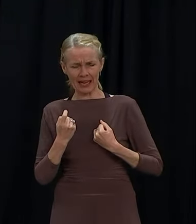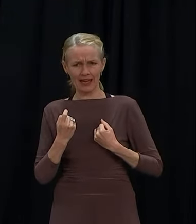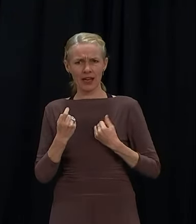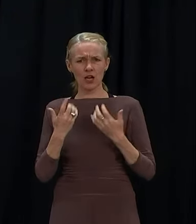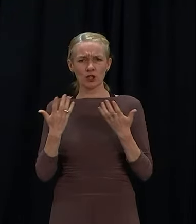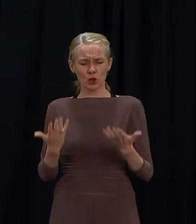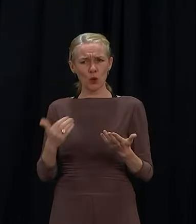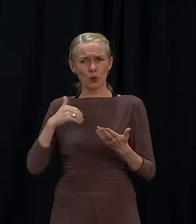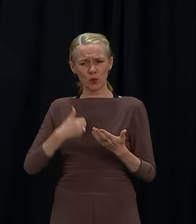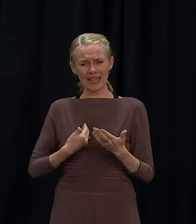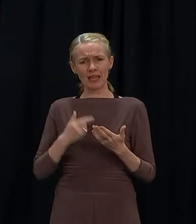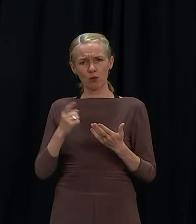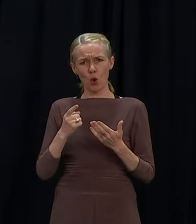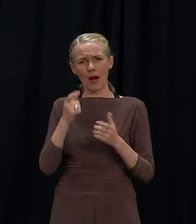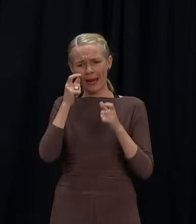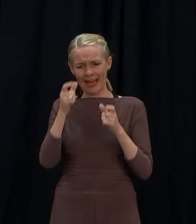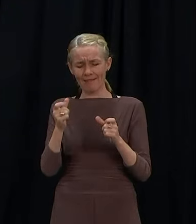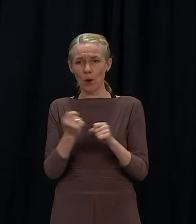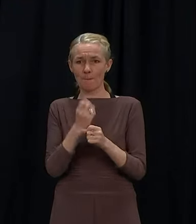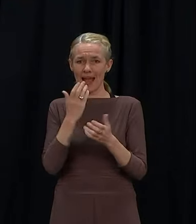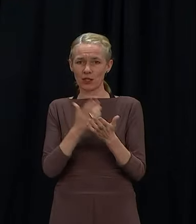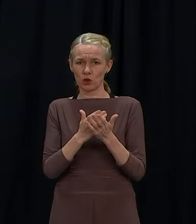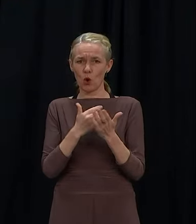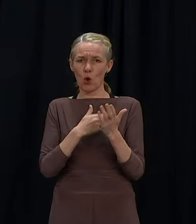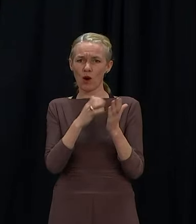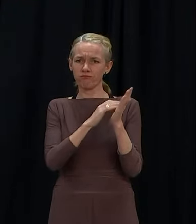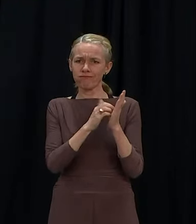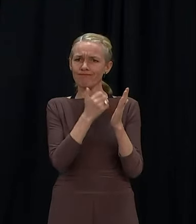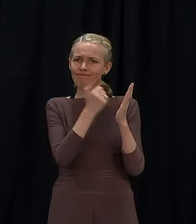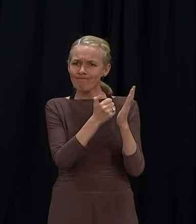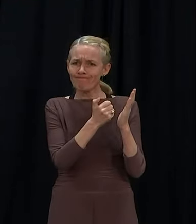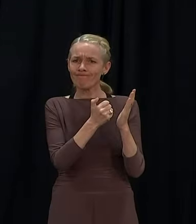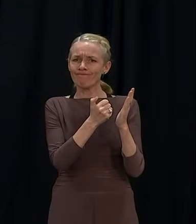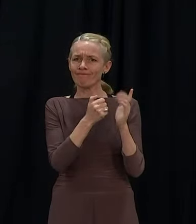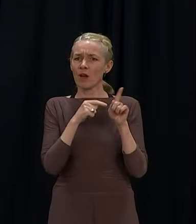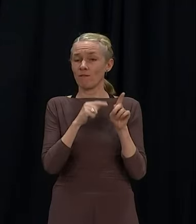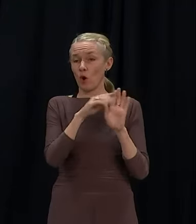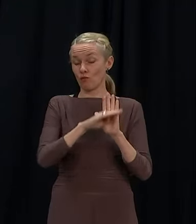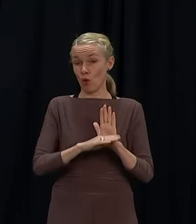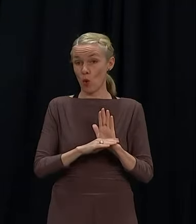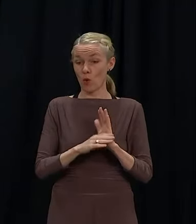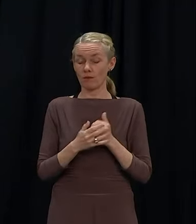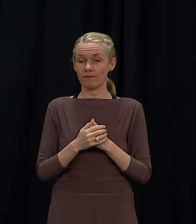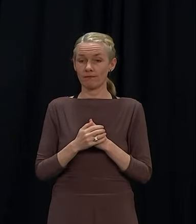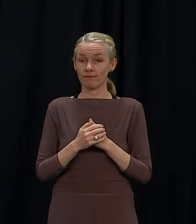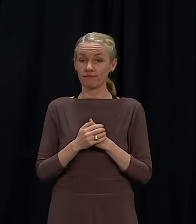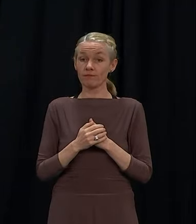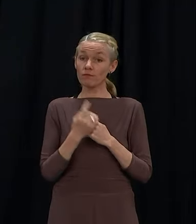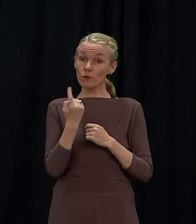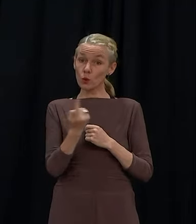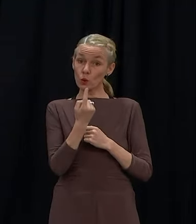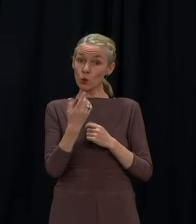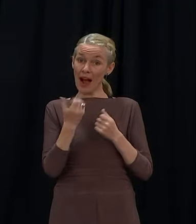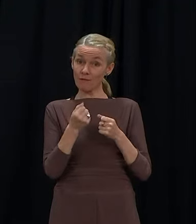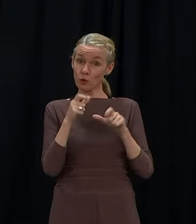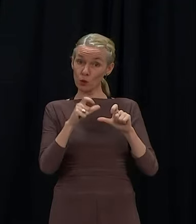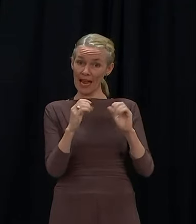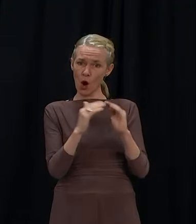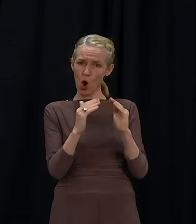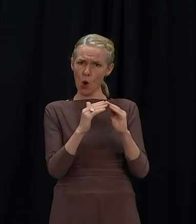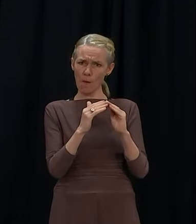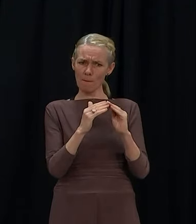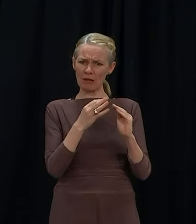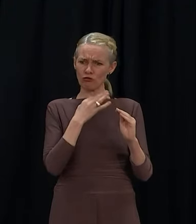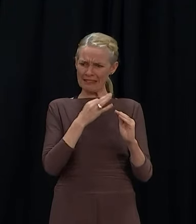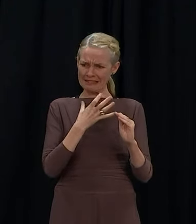take COVID to your work site. If you're isolating and need help with food or anything else, please let those making welfare checks know